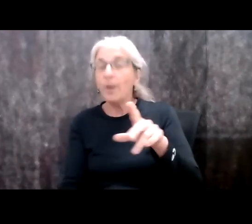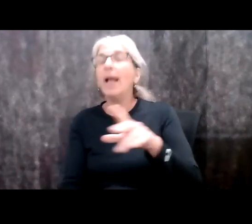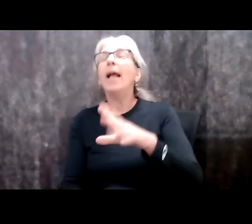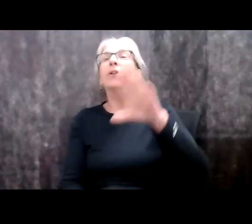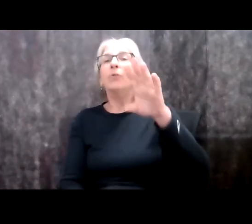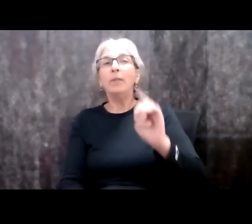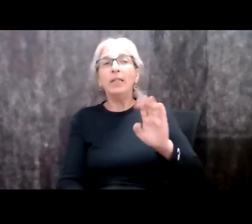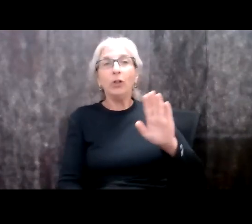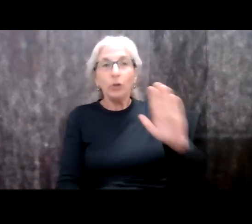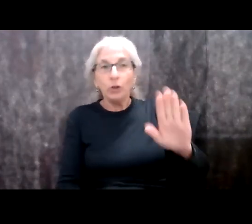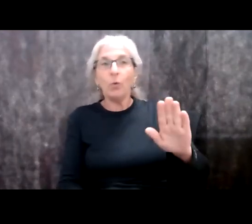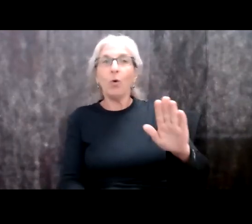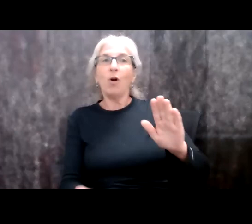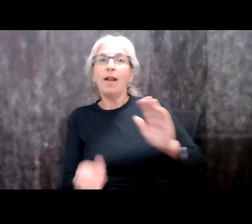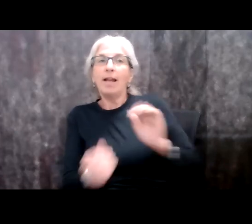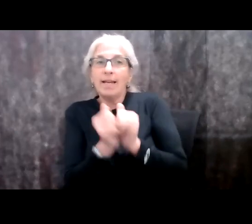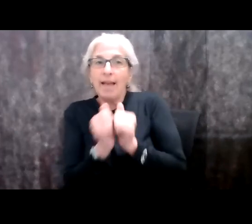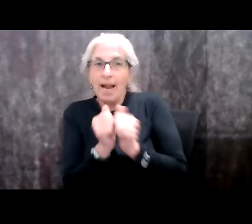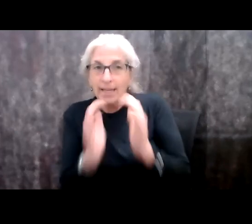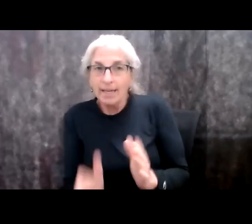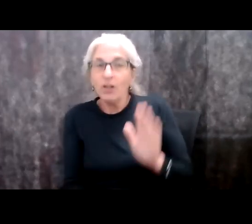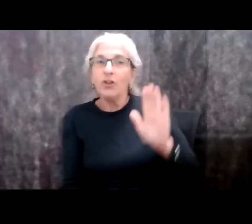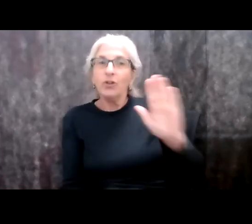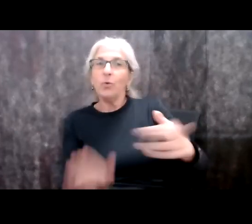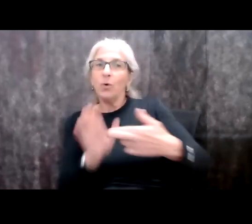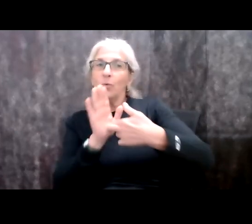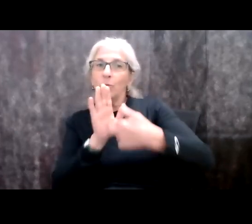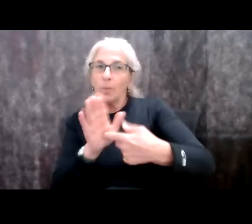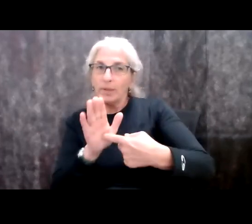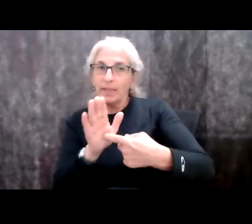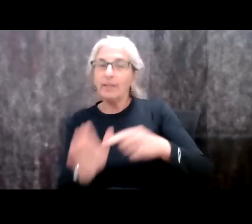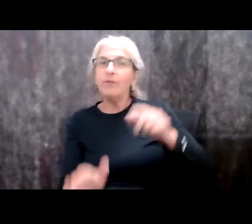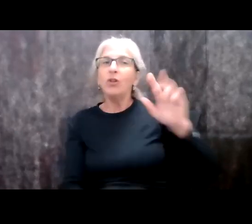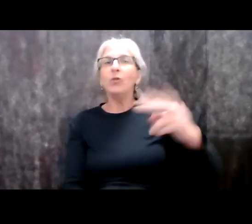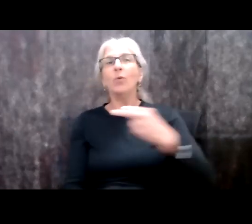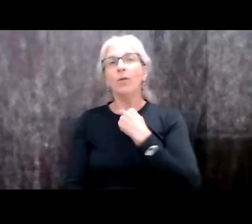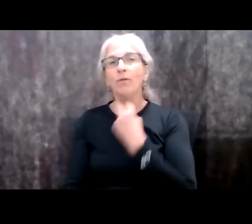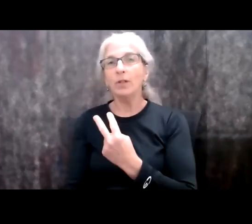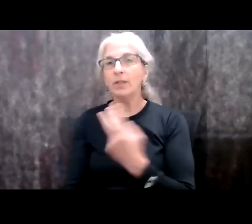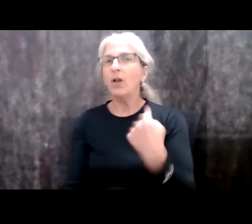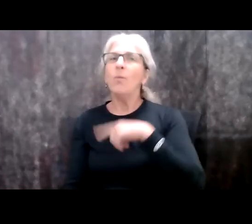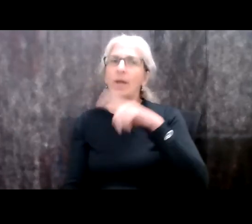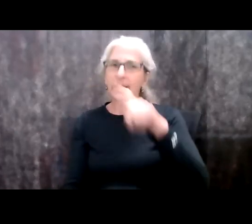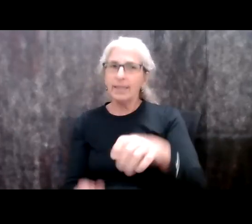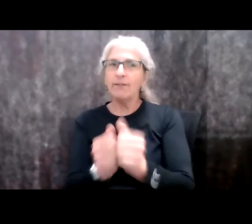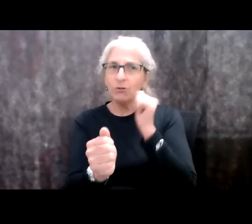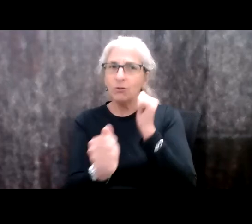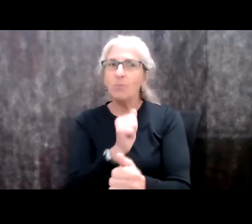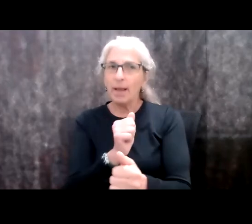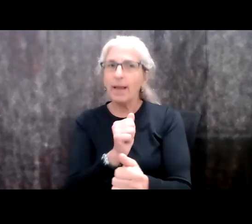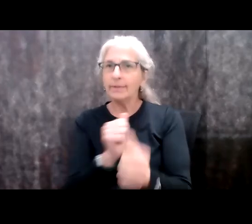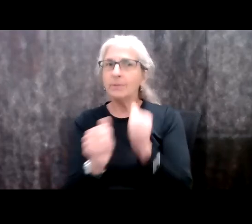your representative, your voice, to make sure that we have these impactful legislations, because as we all know, the Senate is very thinly